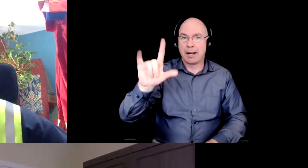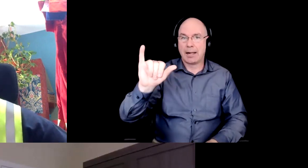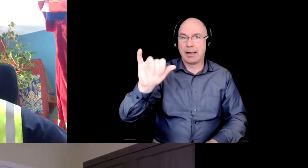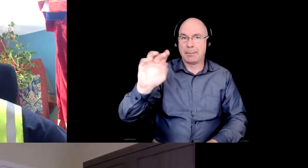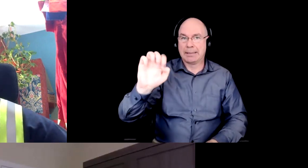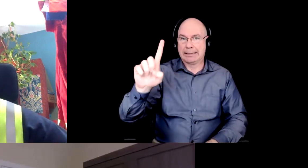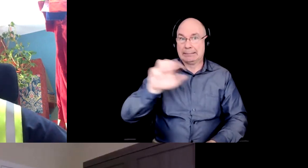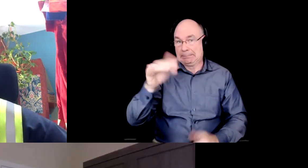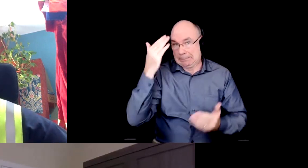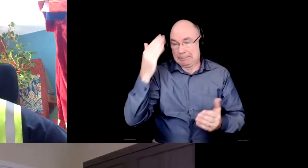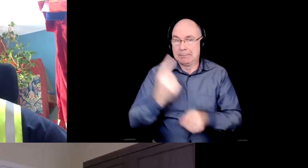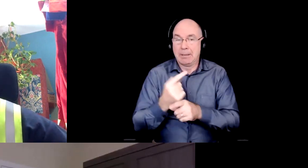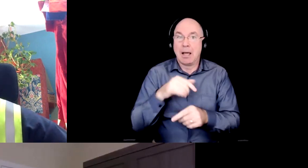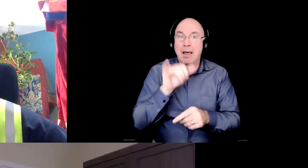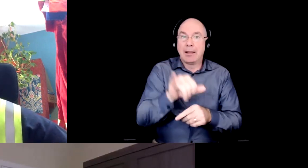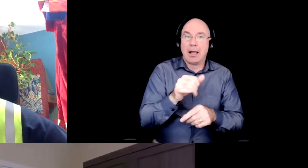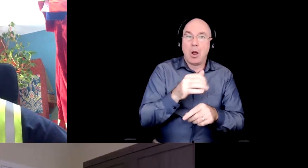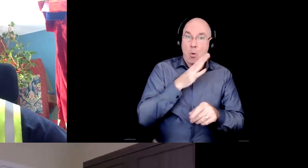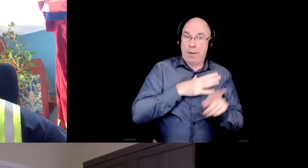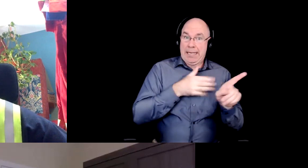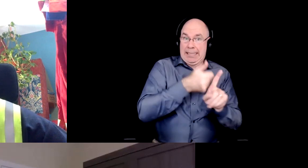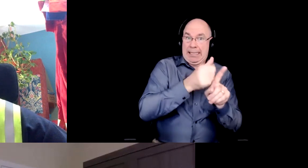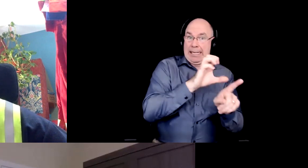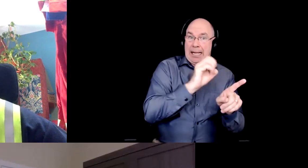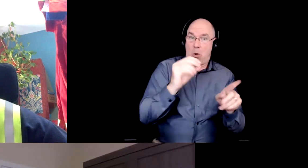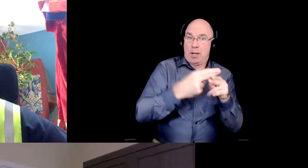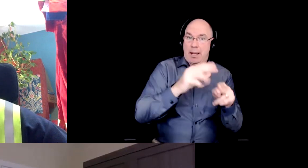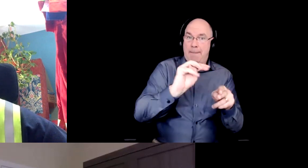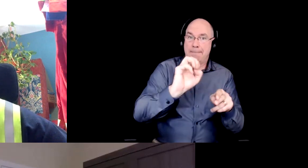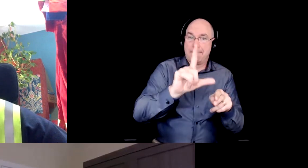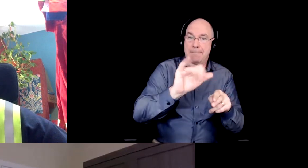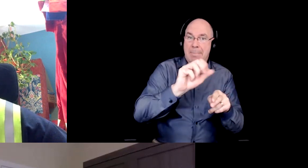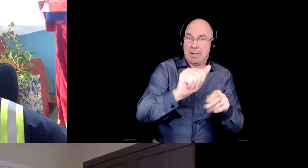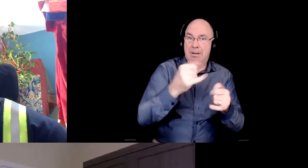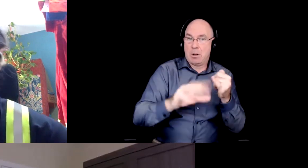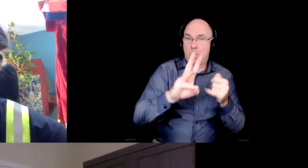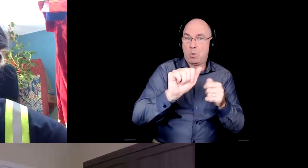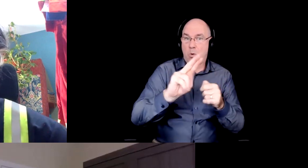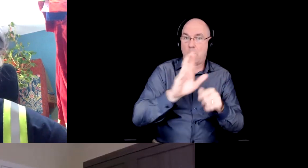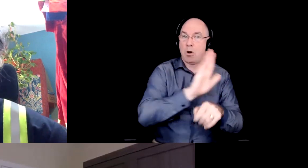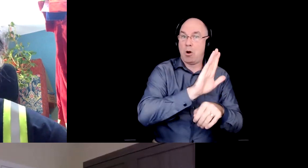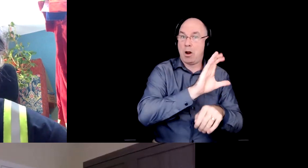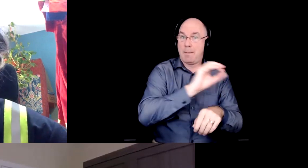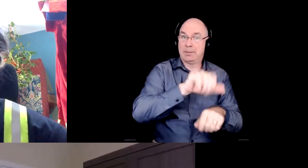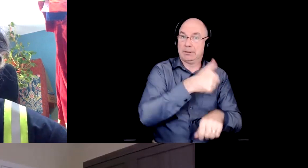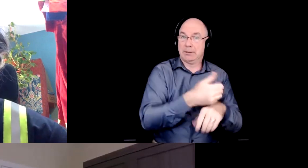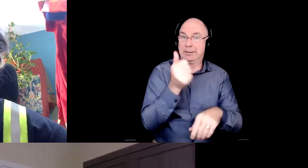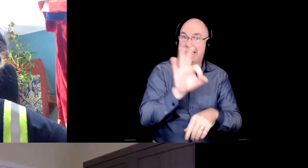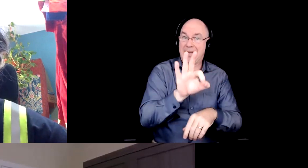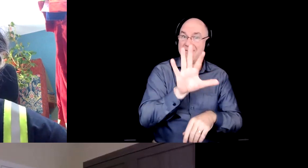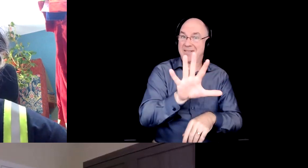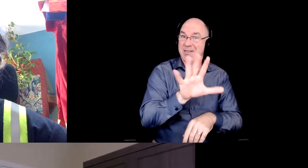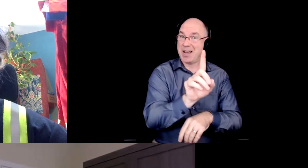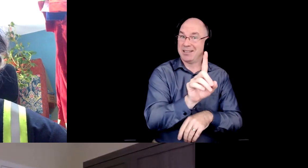Genair Limited has a woman CEO by the name of Melissa Warner. Her company was established in